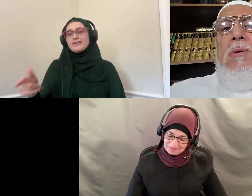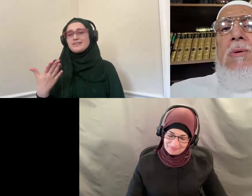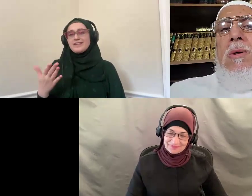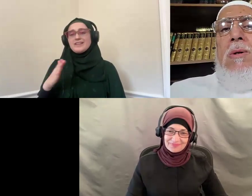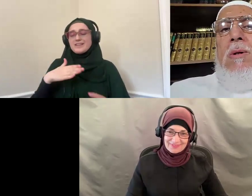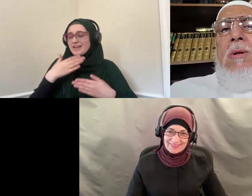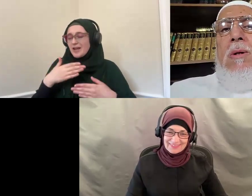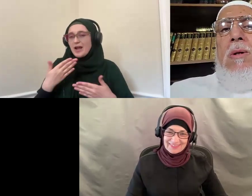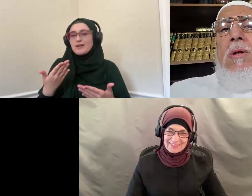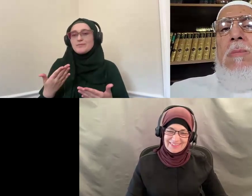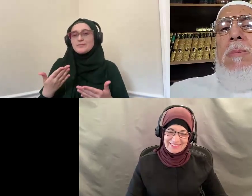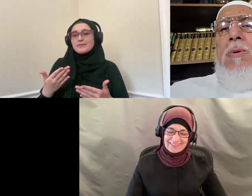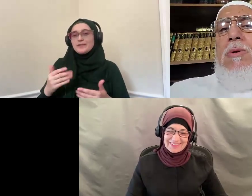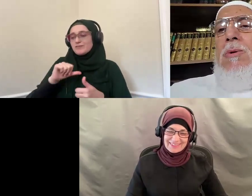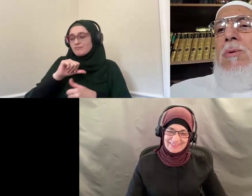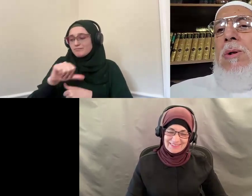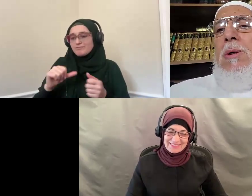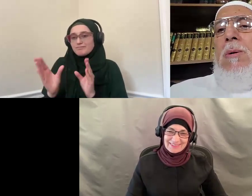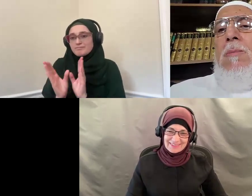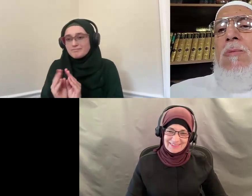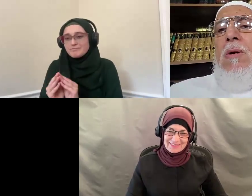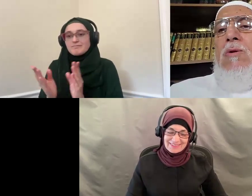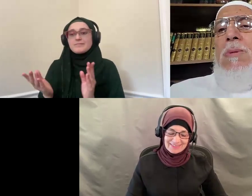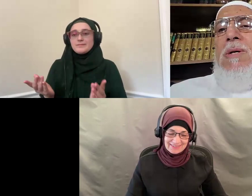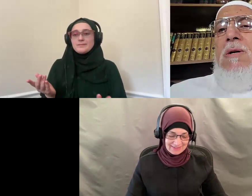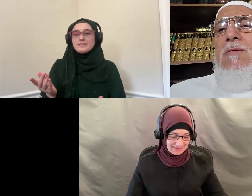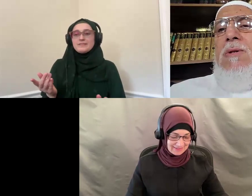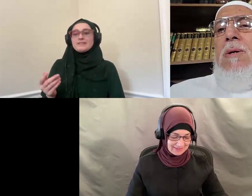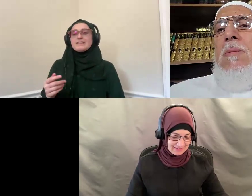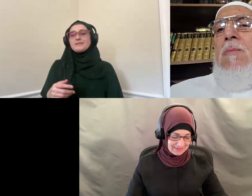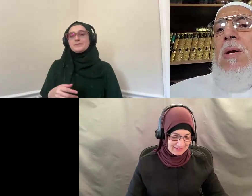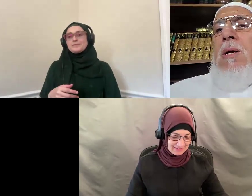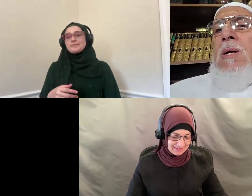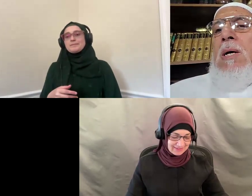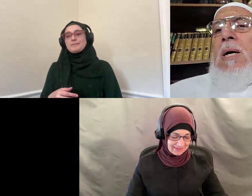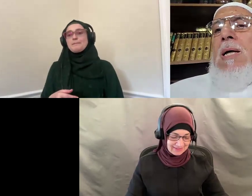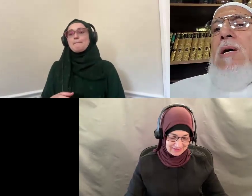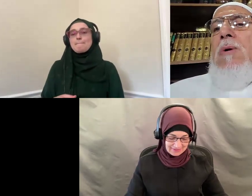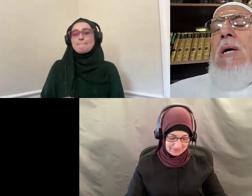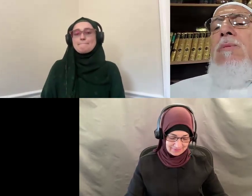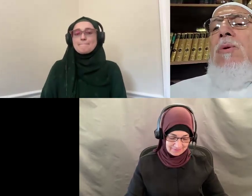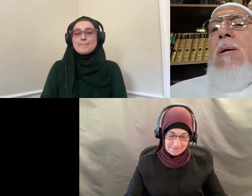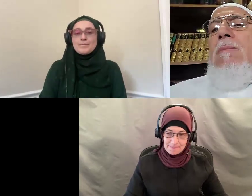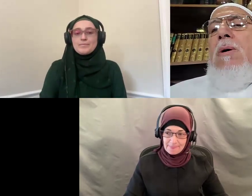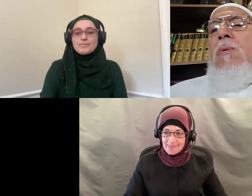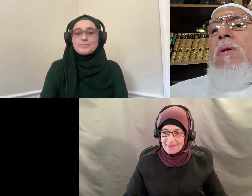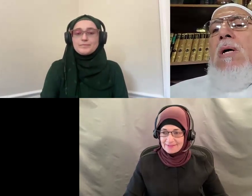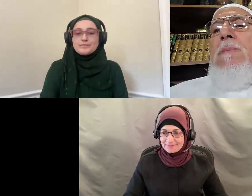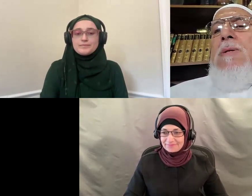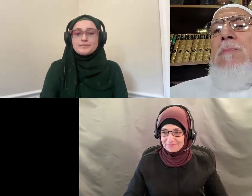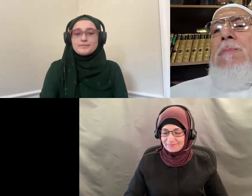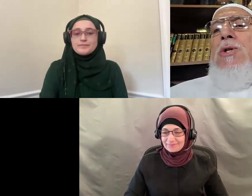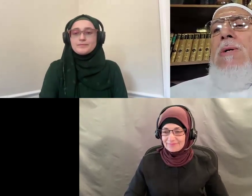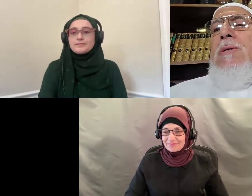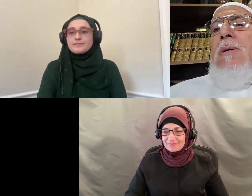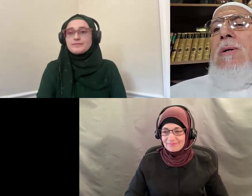according to the people to be served. And they will come to them with